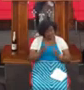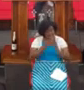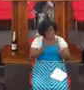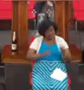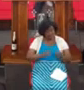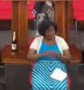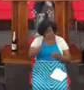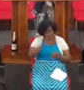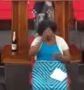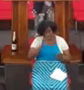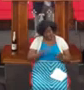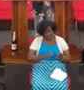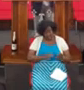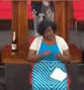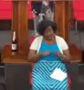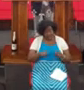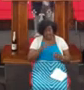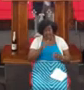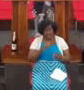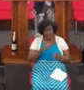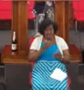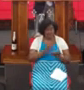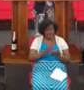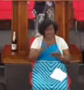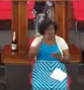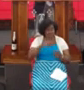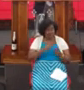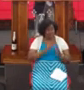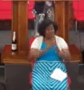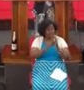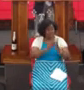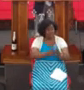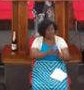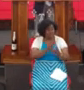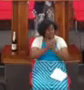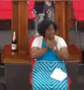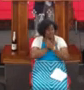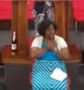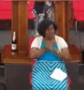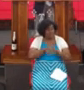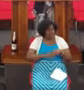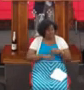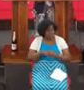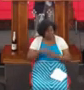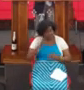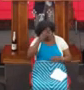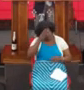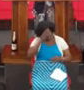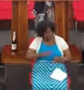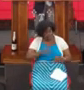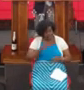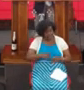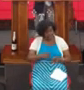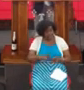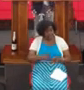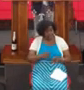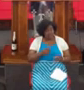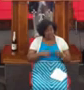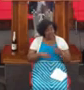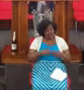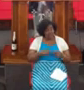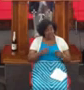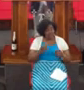priest. That does not stop him from demonstrating love and compassion for a man in need. Listen, you come in contact